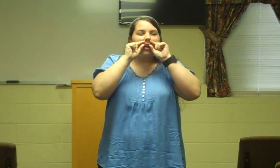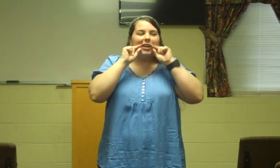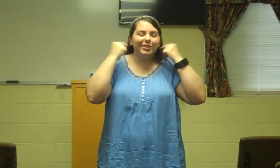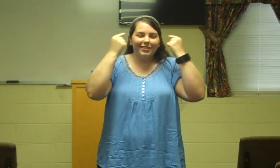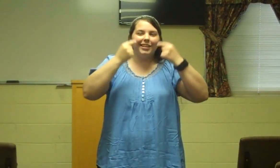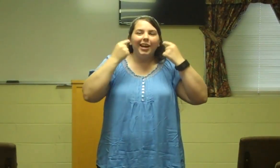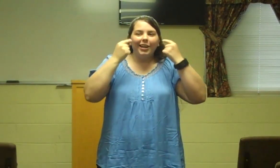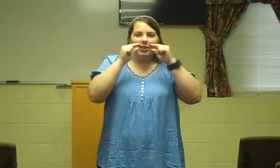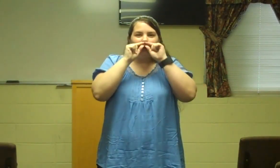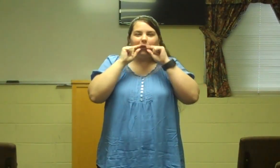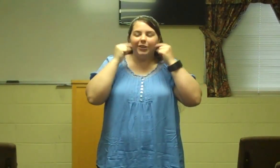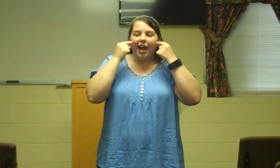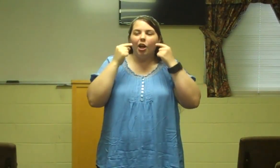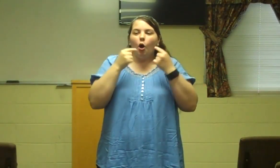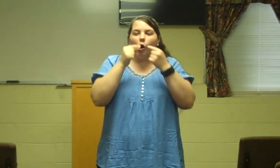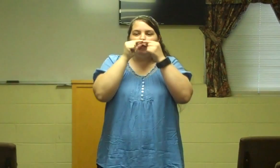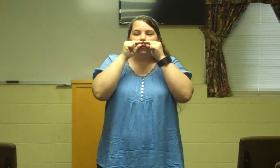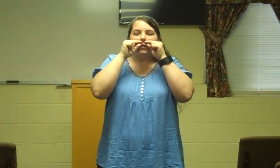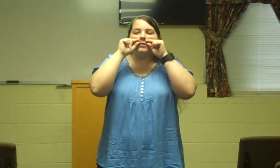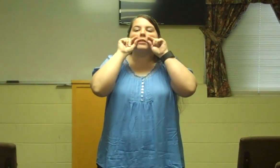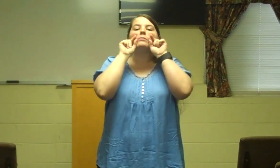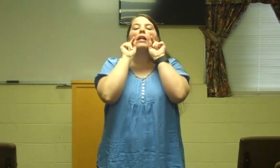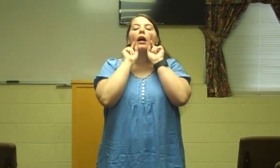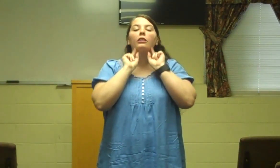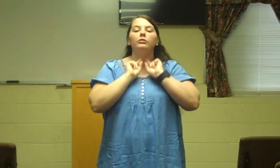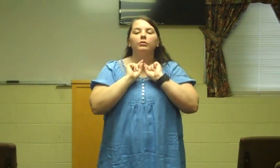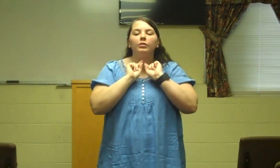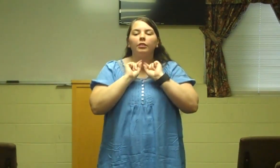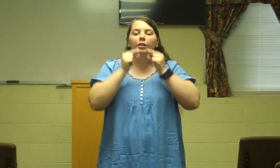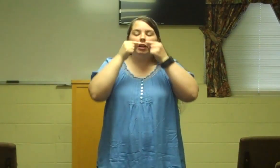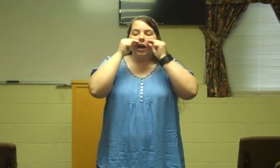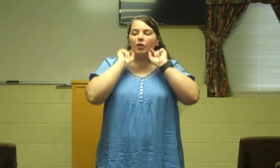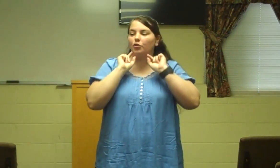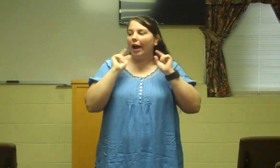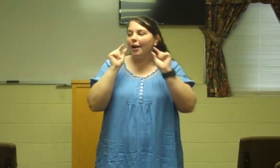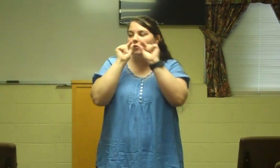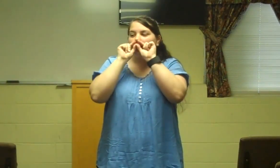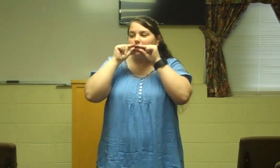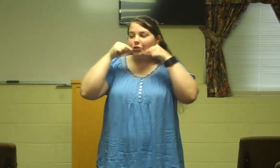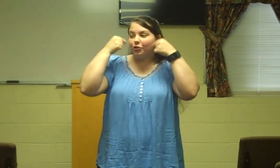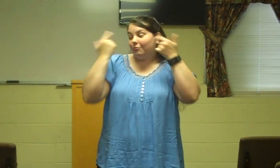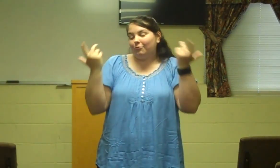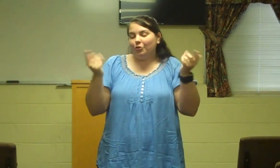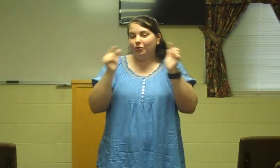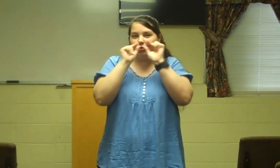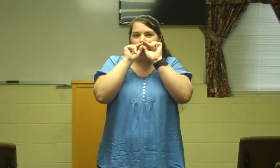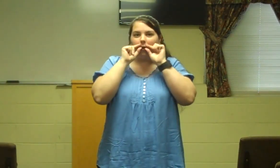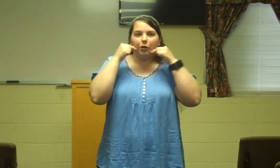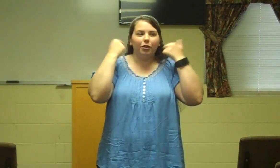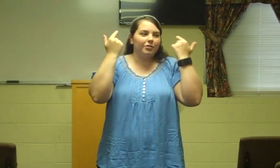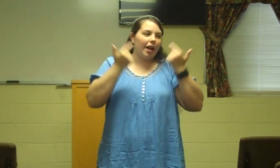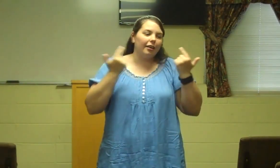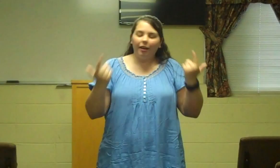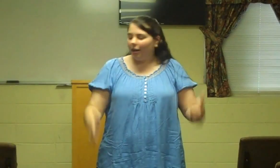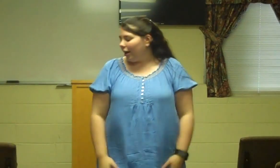the edges. That's what it would look like. Or if it's one of those that comes down. Just, however, you just show it, what it looks like.